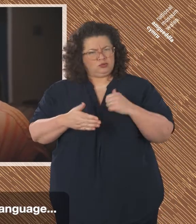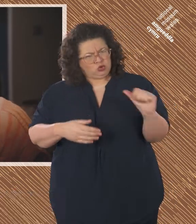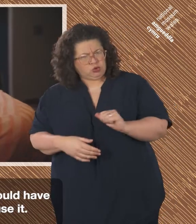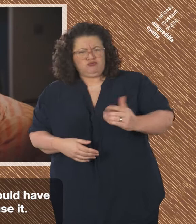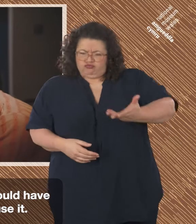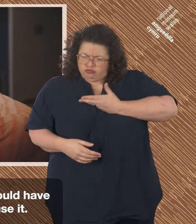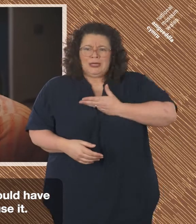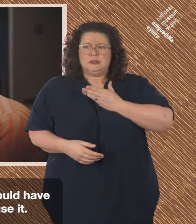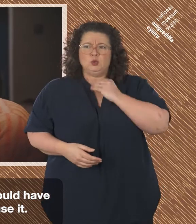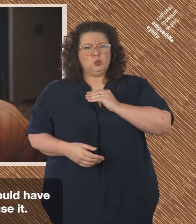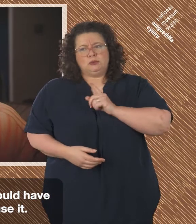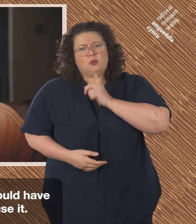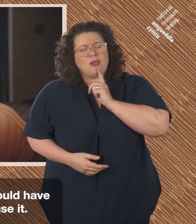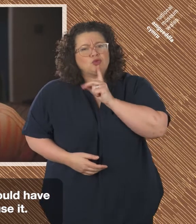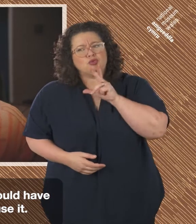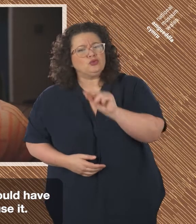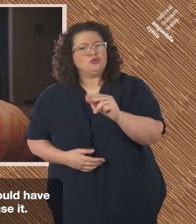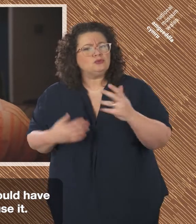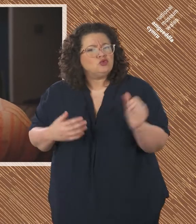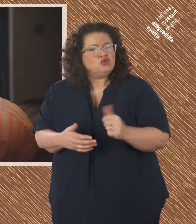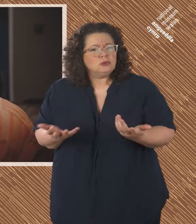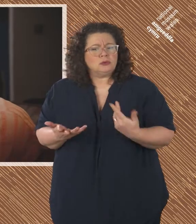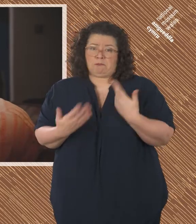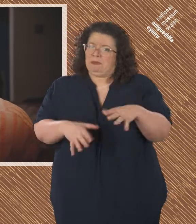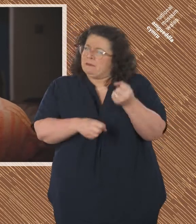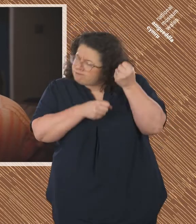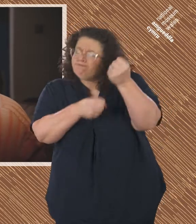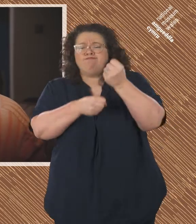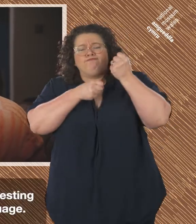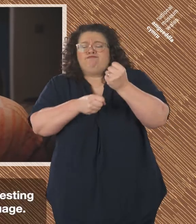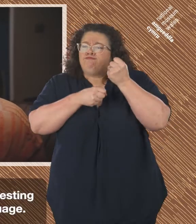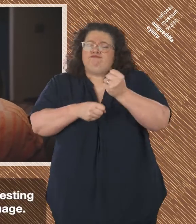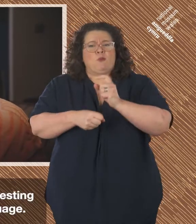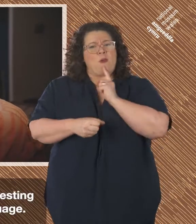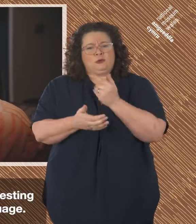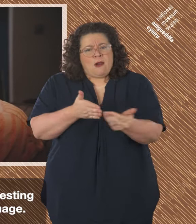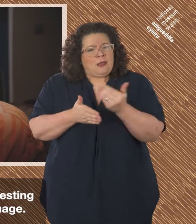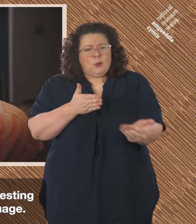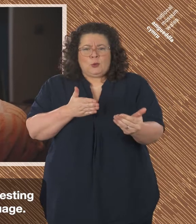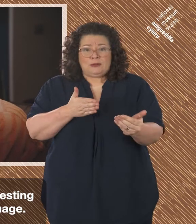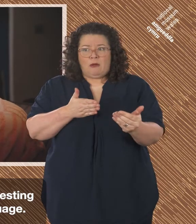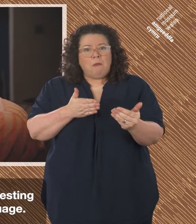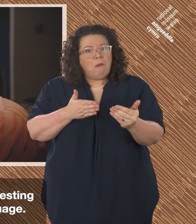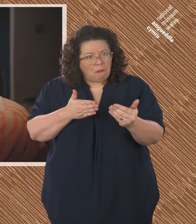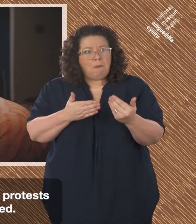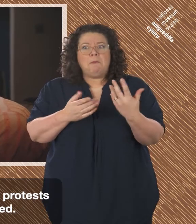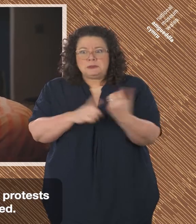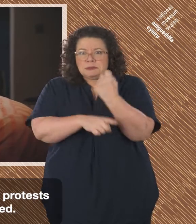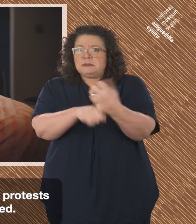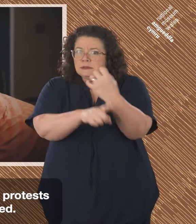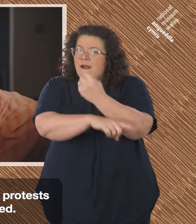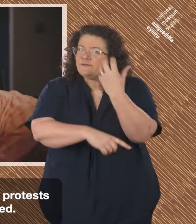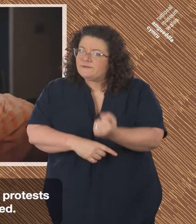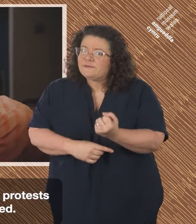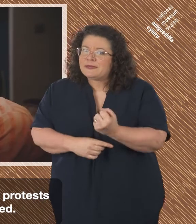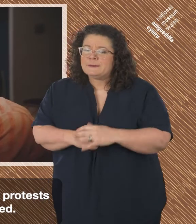language, and I think I should have the right to use it. I've been protesting for the language, and some of the